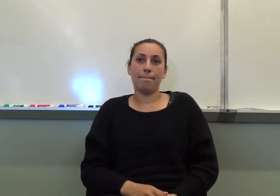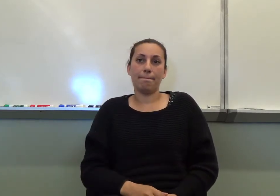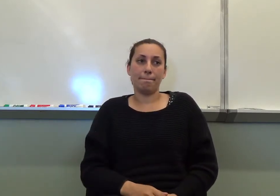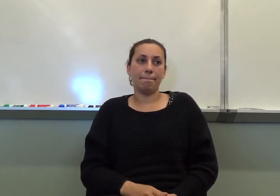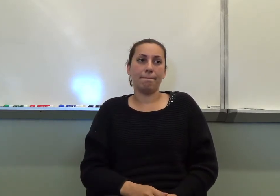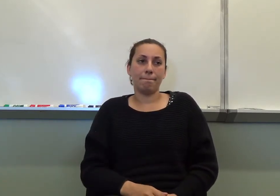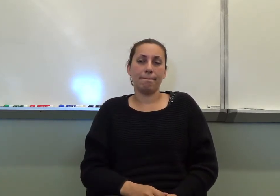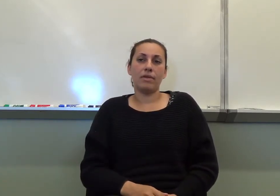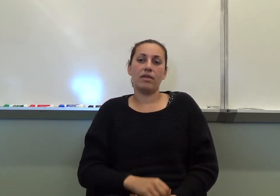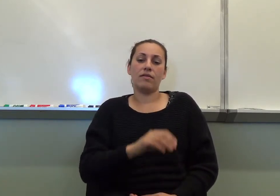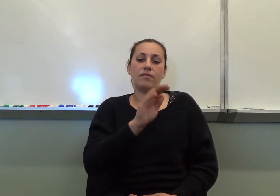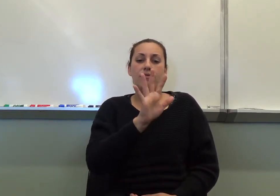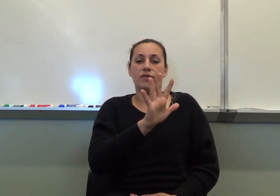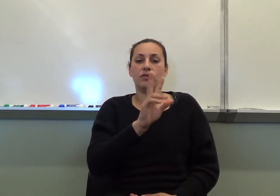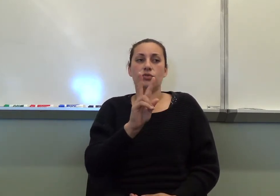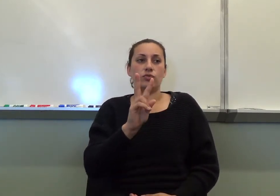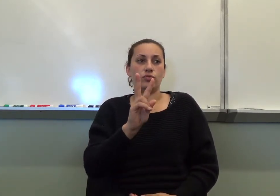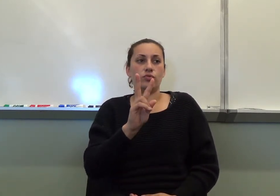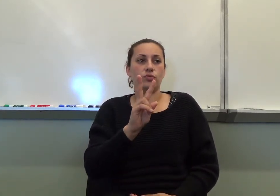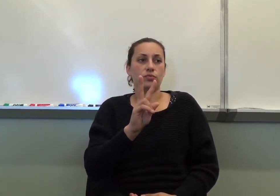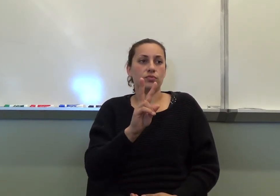$52 degrees. So A has to be 52.